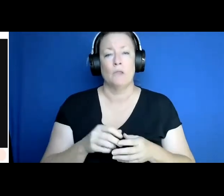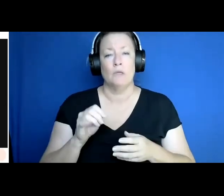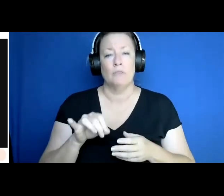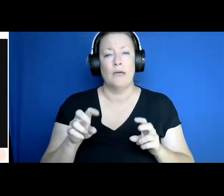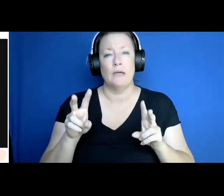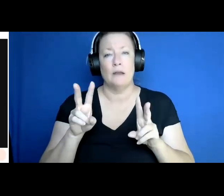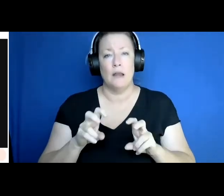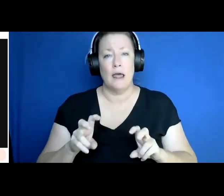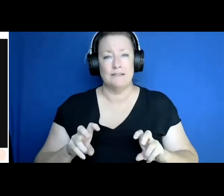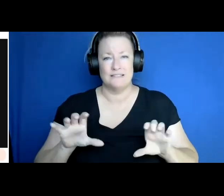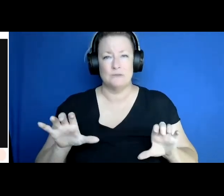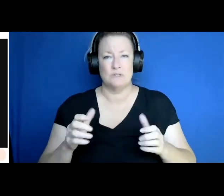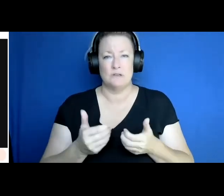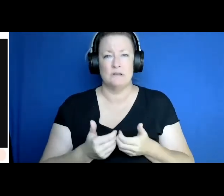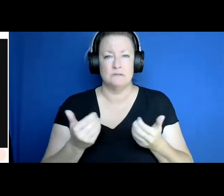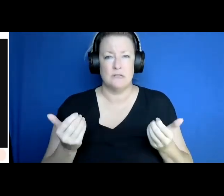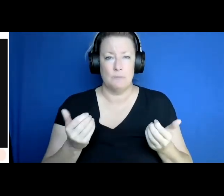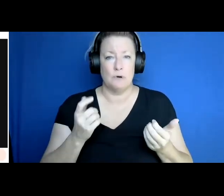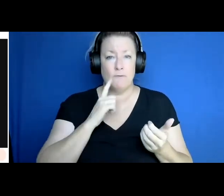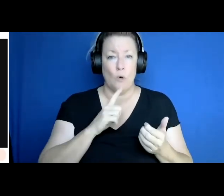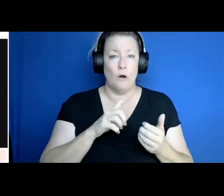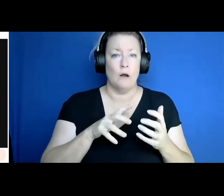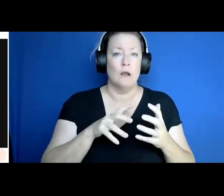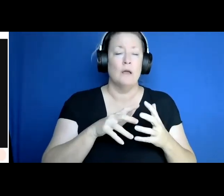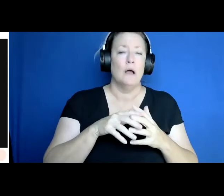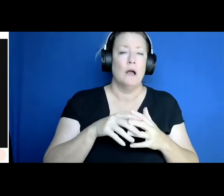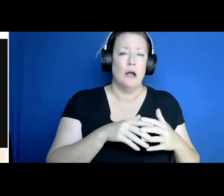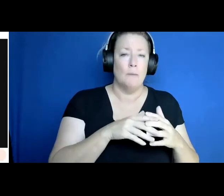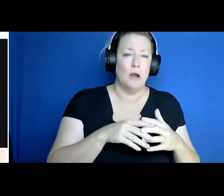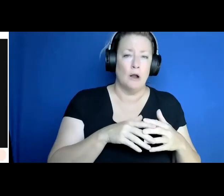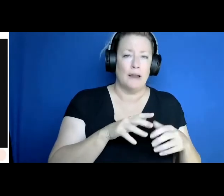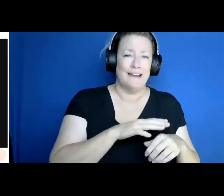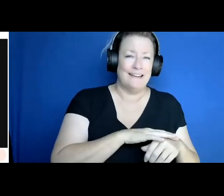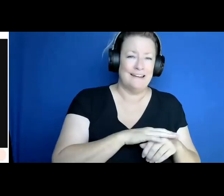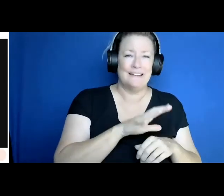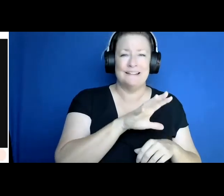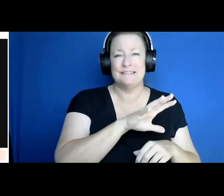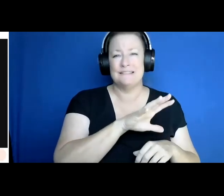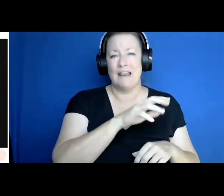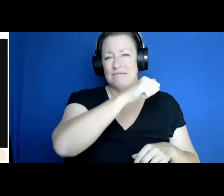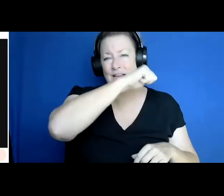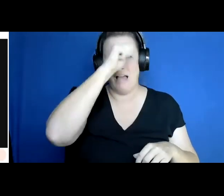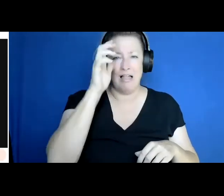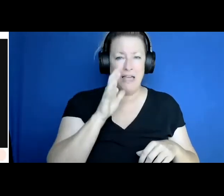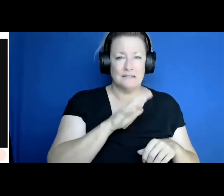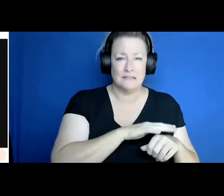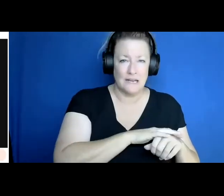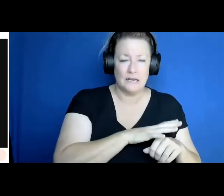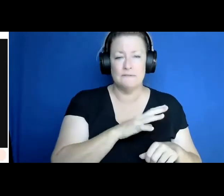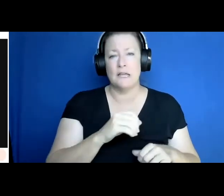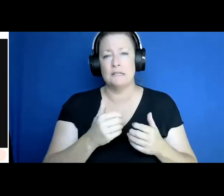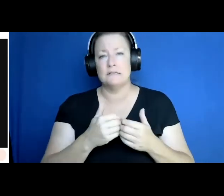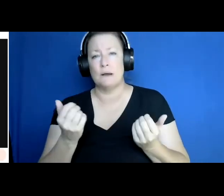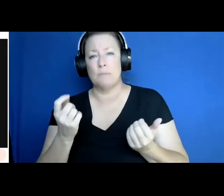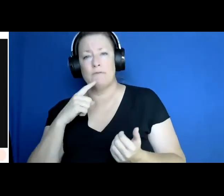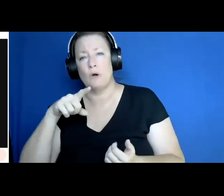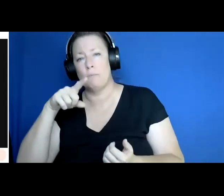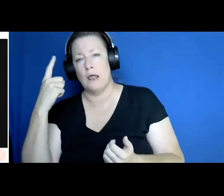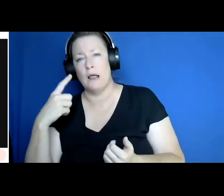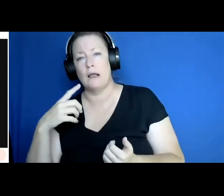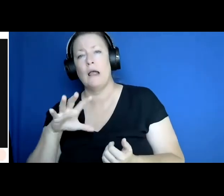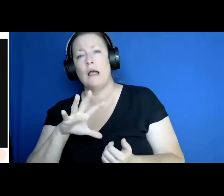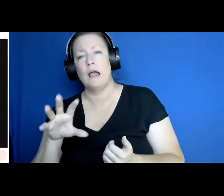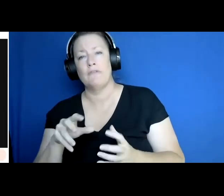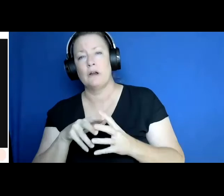American Indians and Alaska Natives compared to our reference group, and separately for Black and African Americans compared to our reference